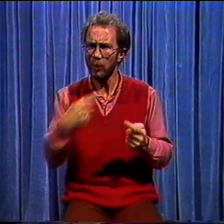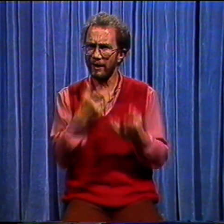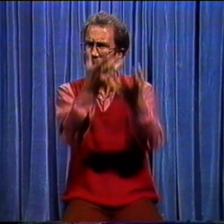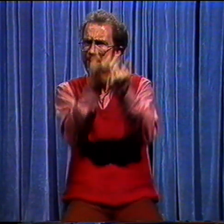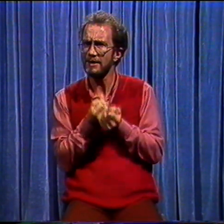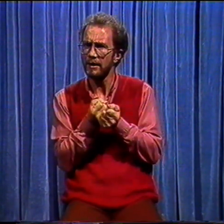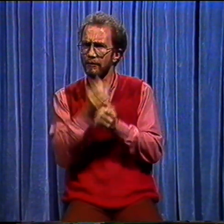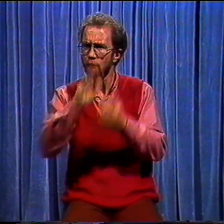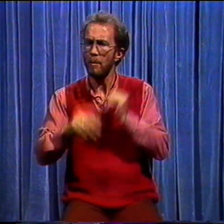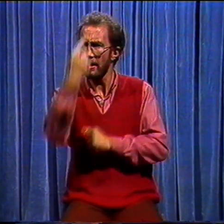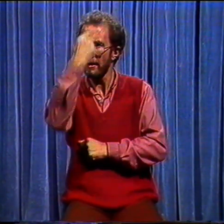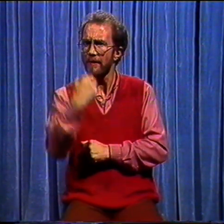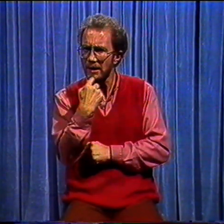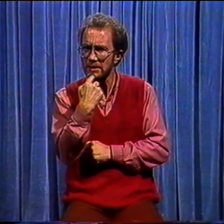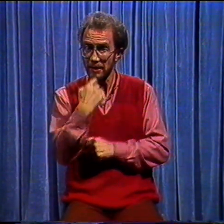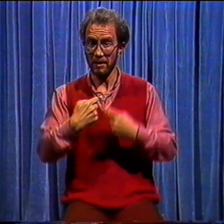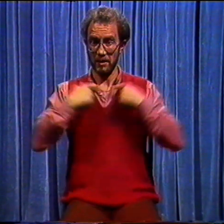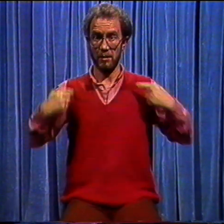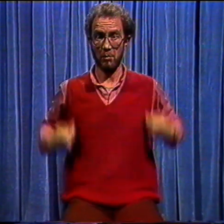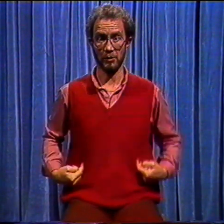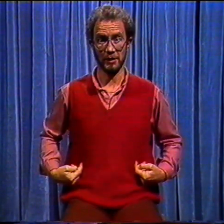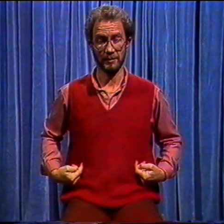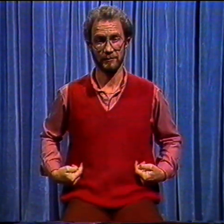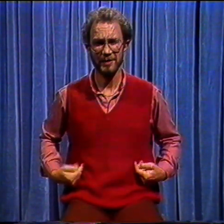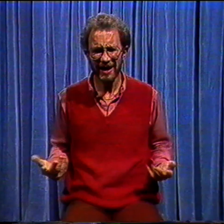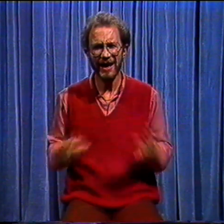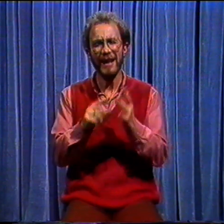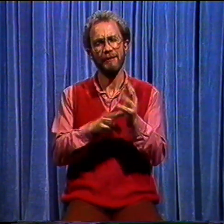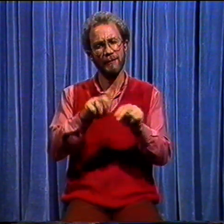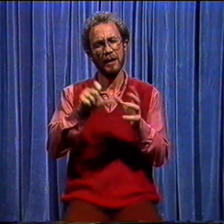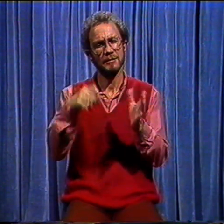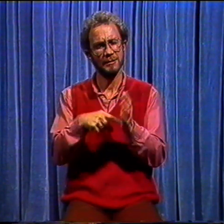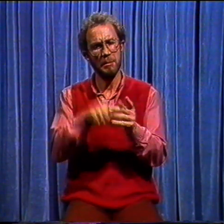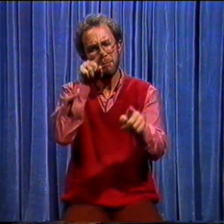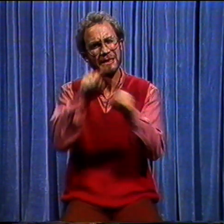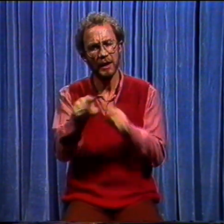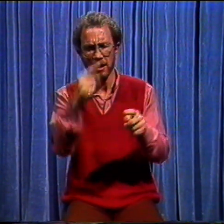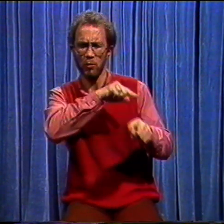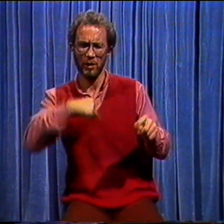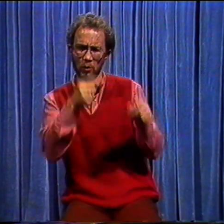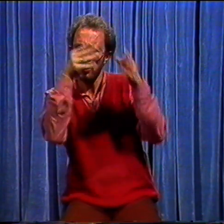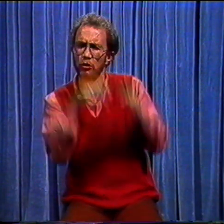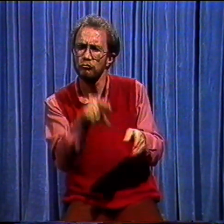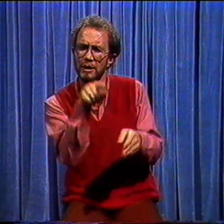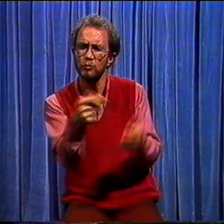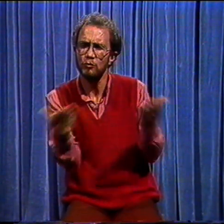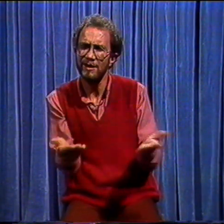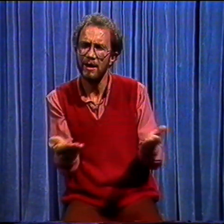information are we getting from the face and the rest of the body? In fact, in particular, we're going to concentrate